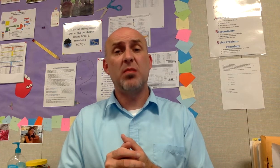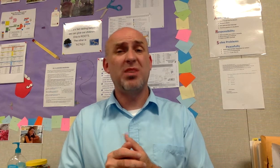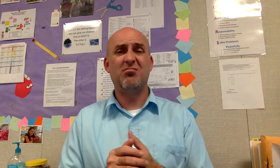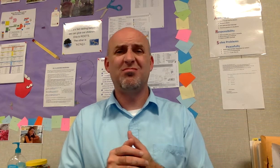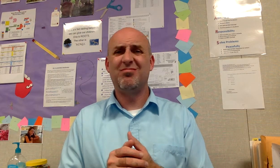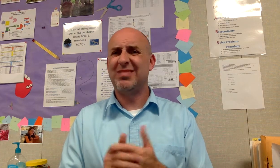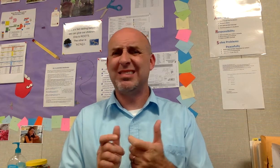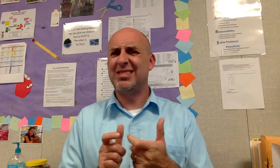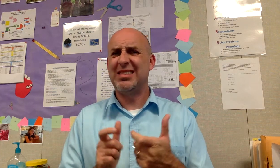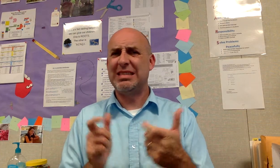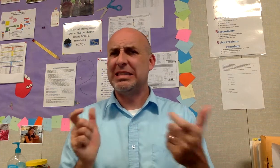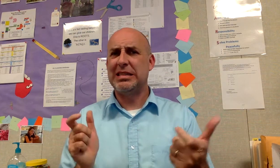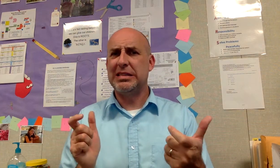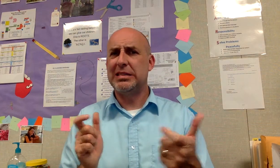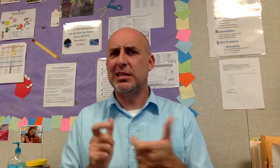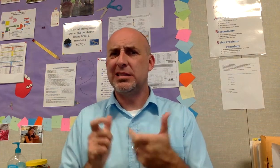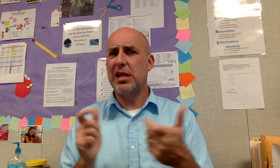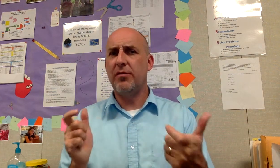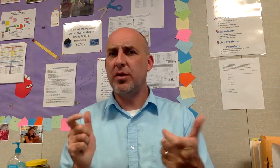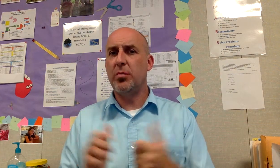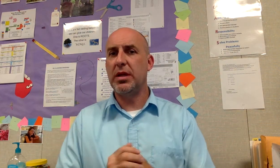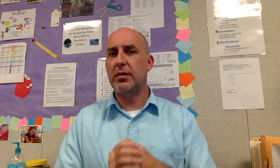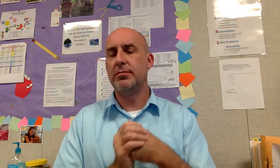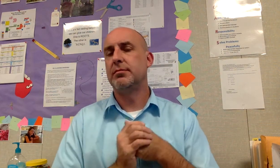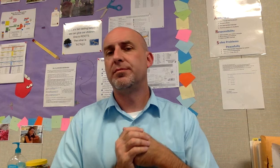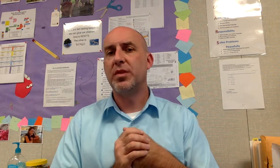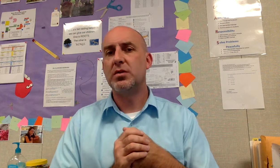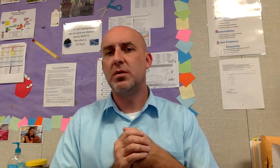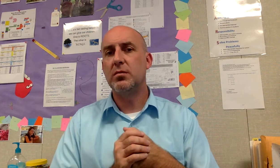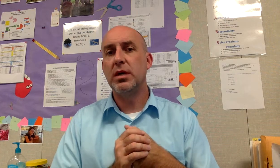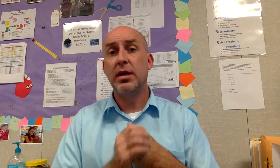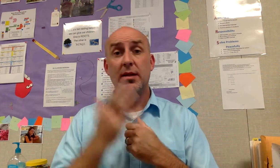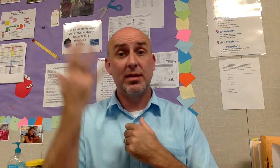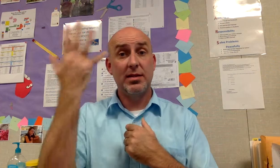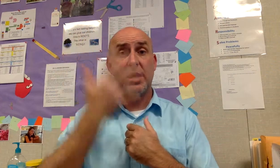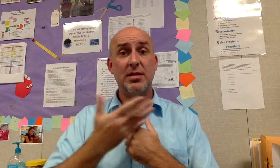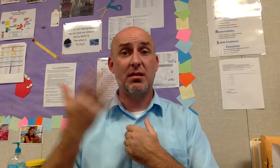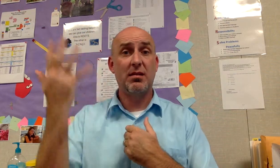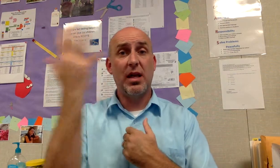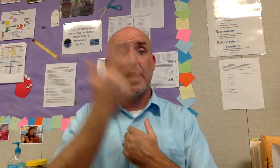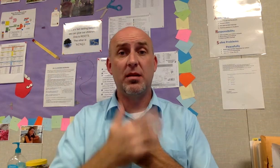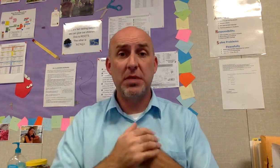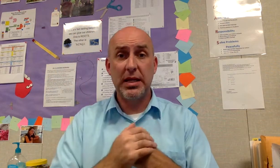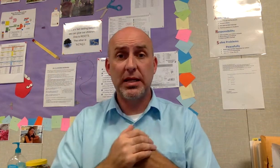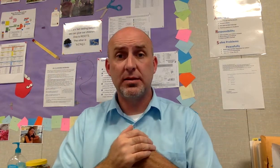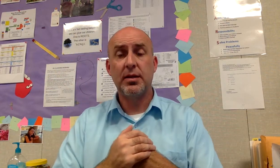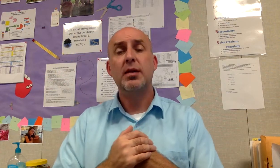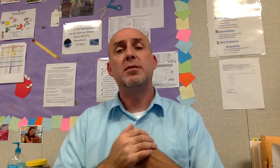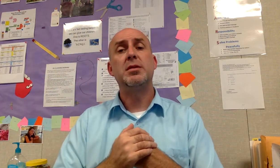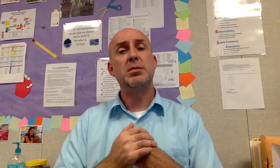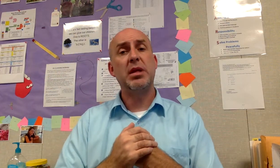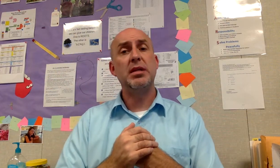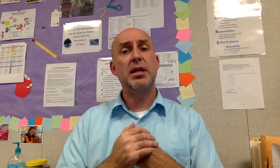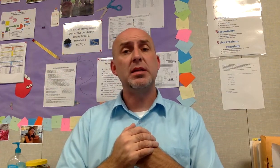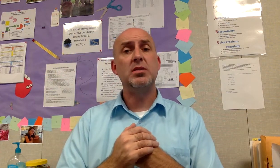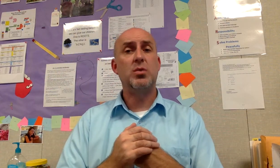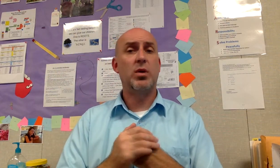big. Not very big. So this has a lot of meaning. For the spelling test, you want them